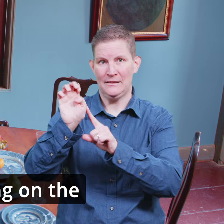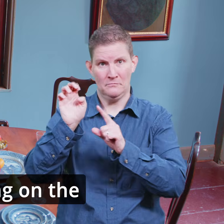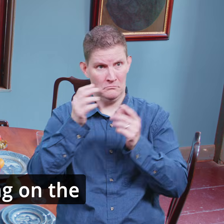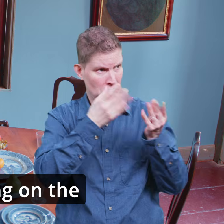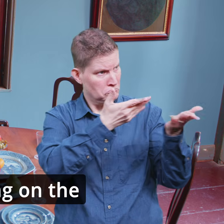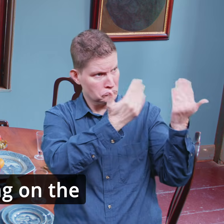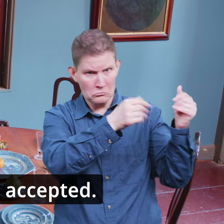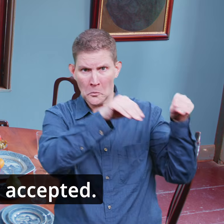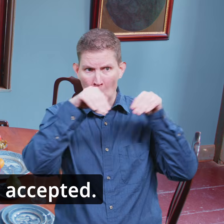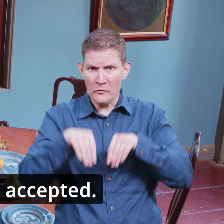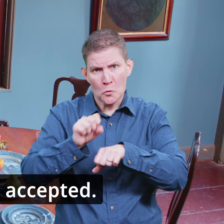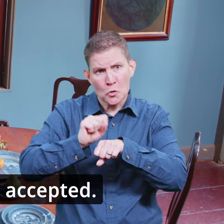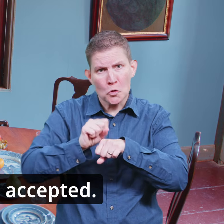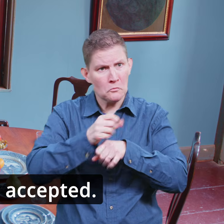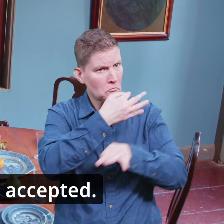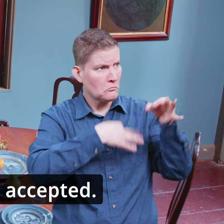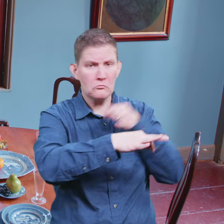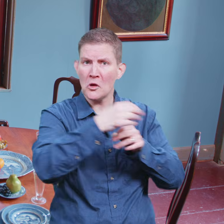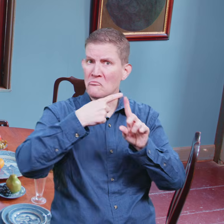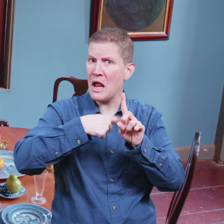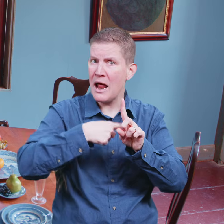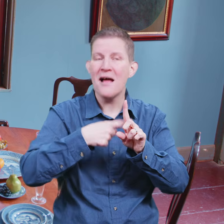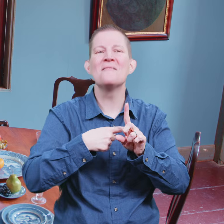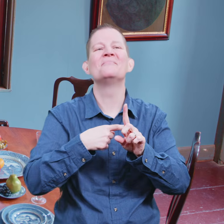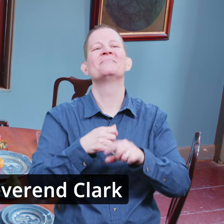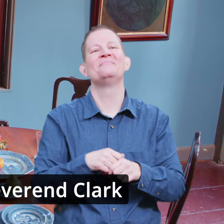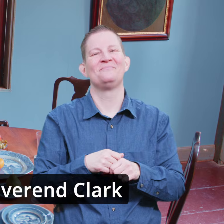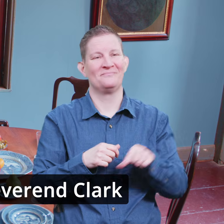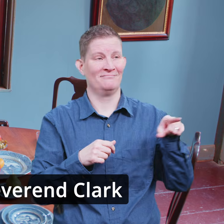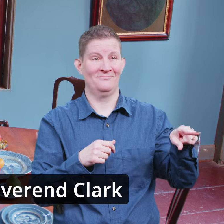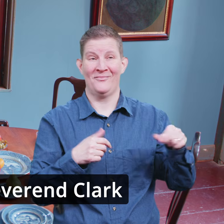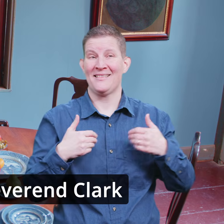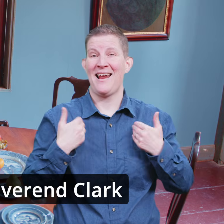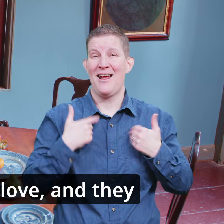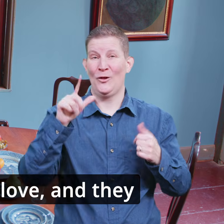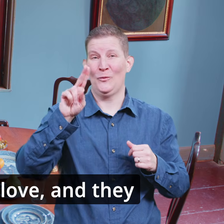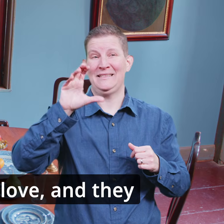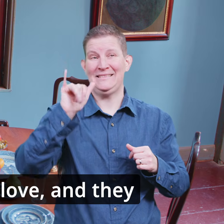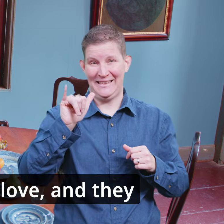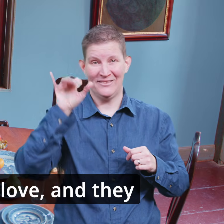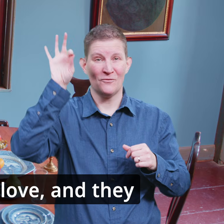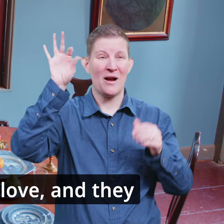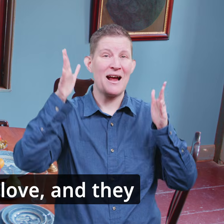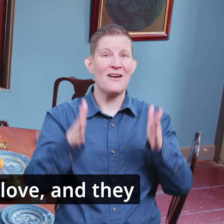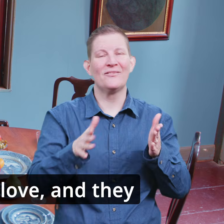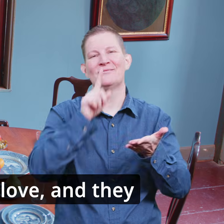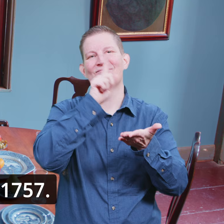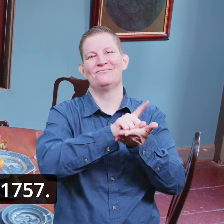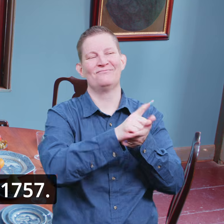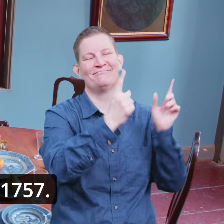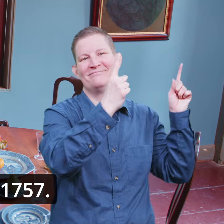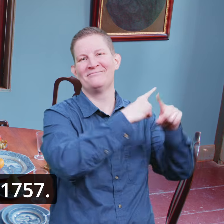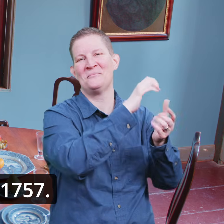his board by working on the farm, which he gladly accepted. It didn't take long for Reverend Clarke and Lucy Bowes to fall in love, and they